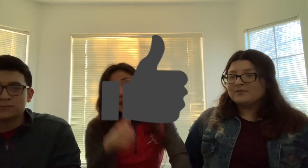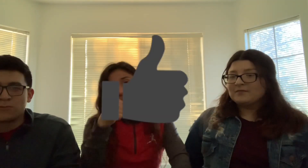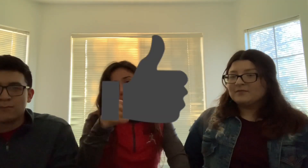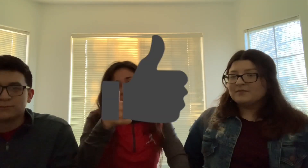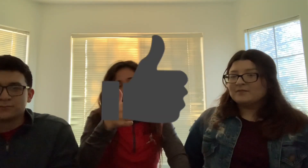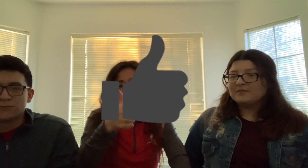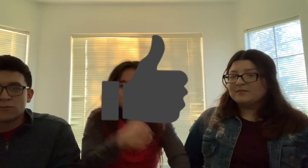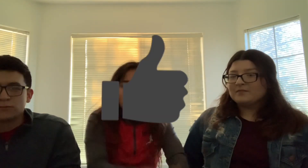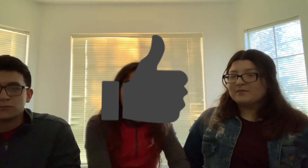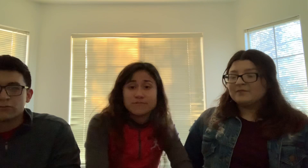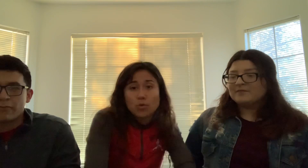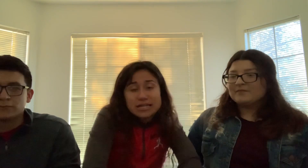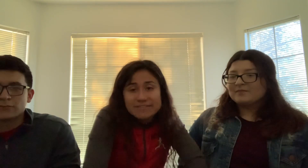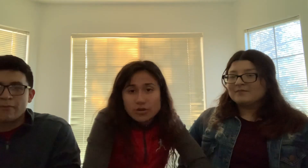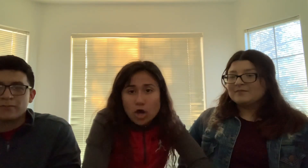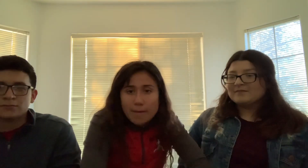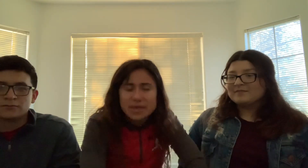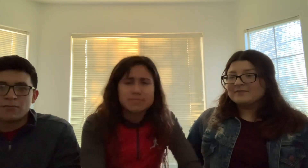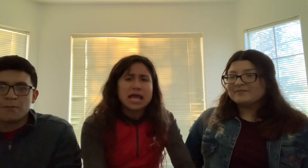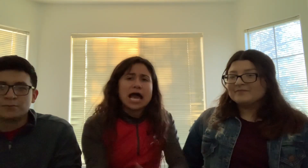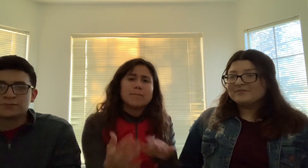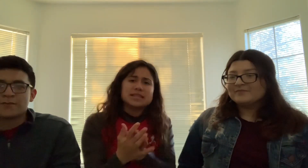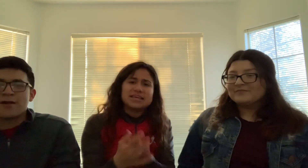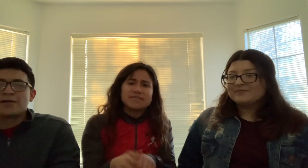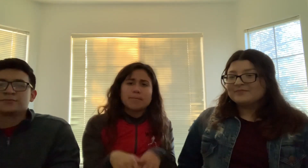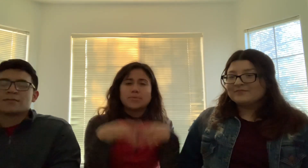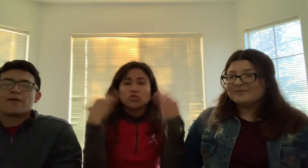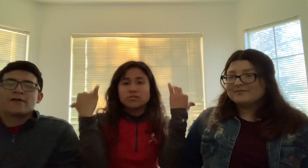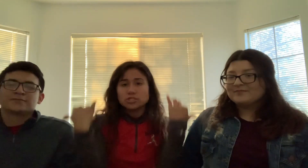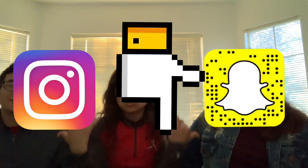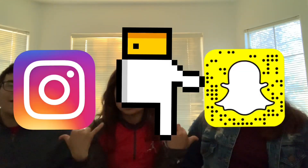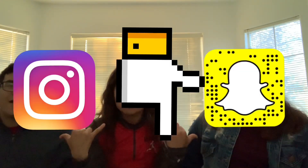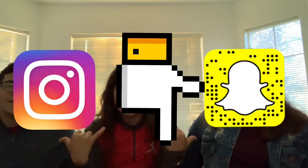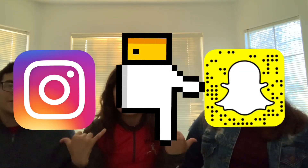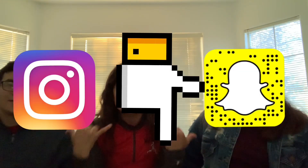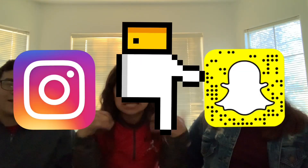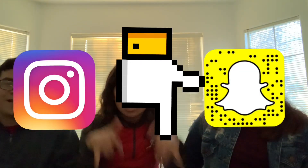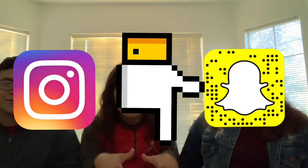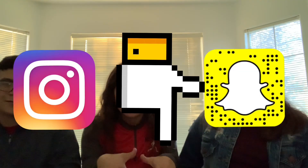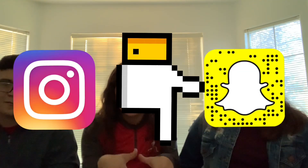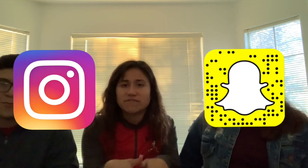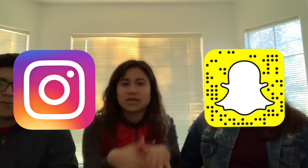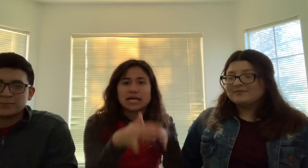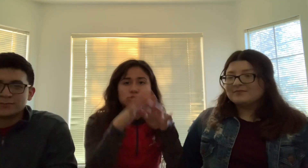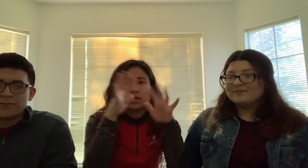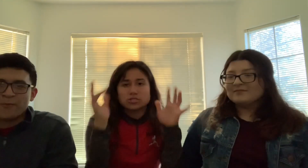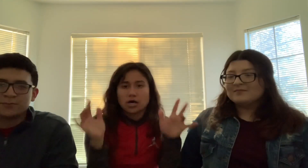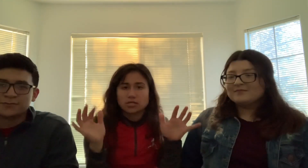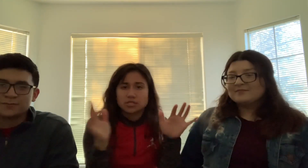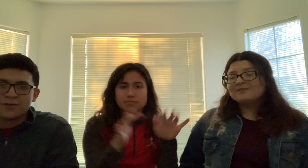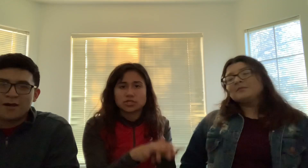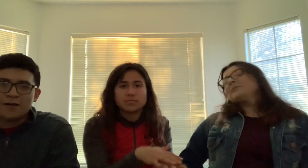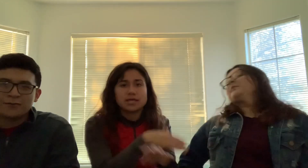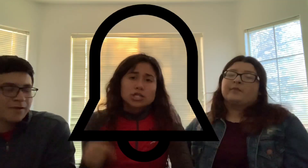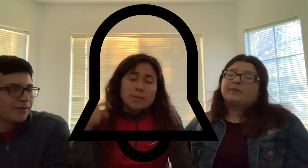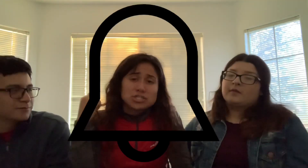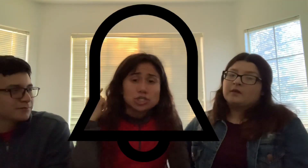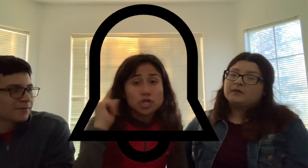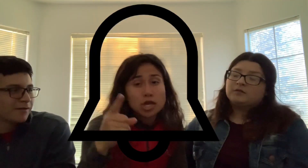like button as well. And if you want to leave a comment, I'll be leaving both of the social medias down below if you guys want to talk to them or something. Make sure to turn on your